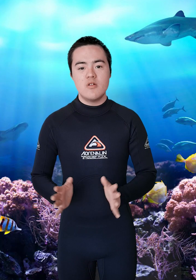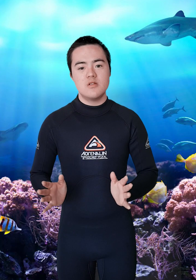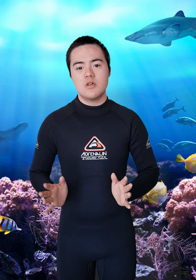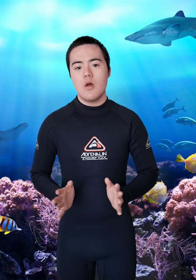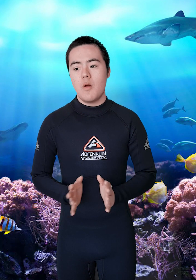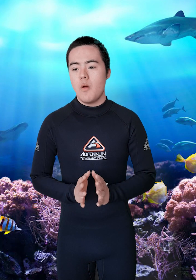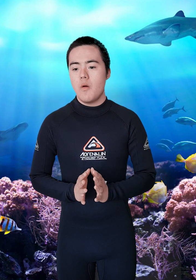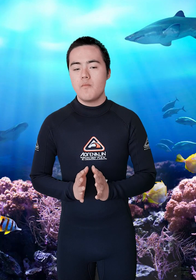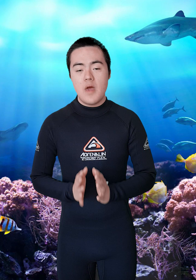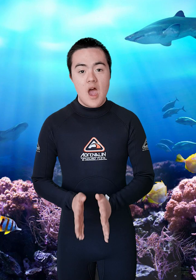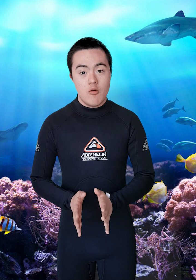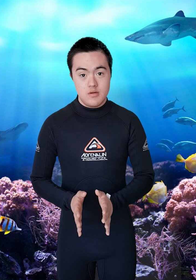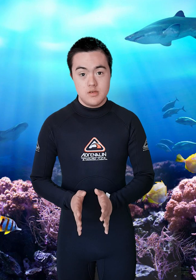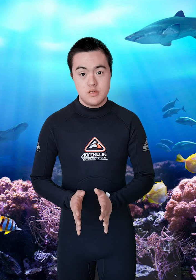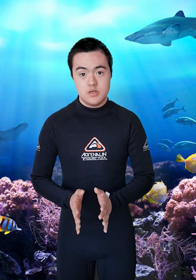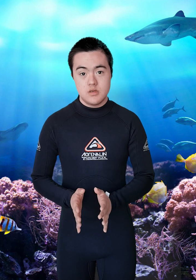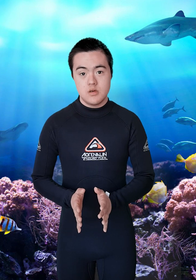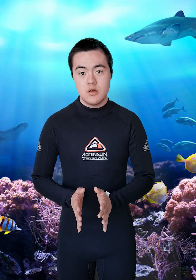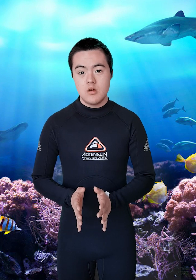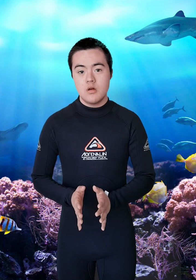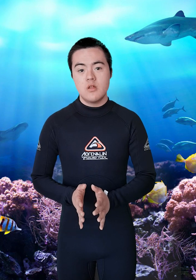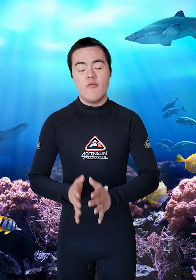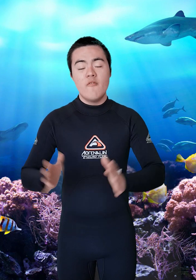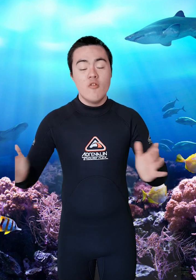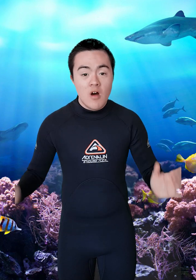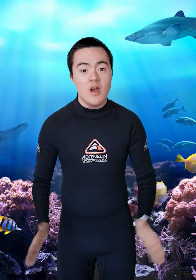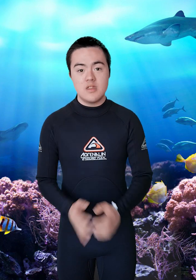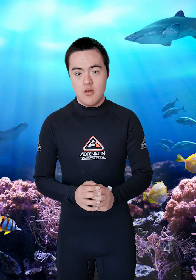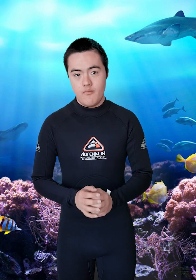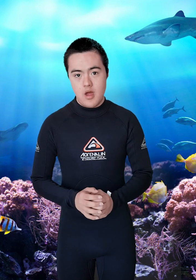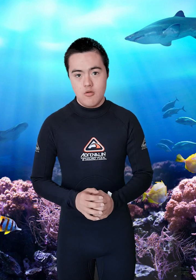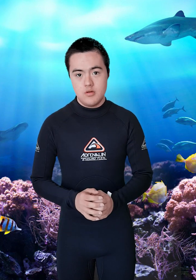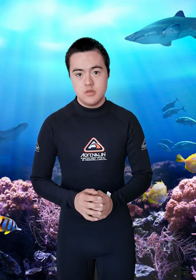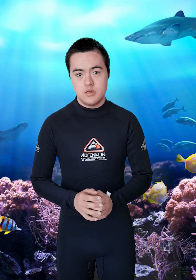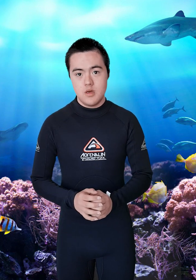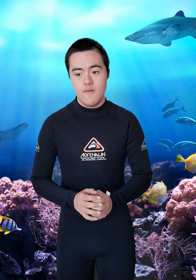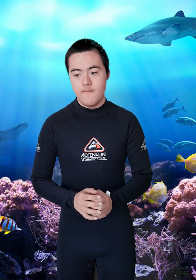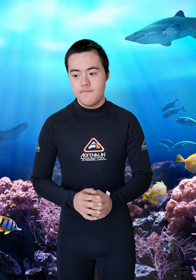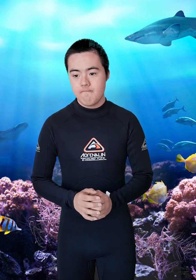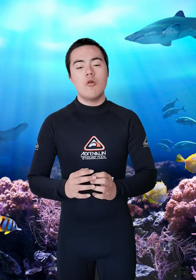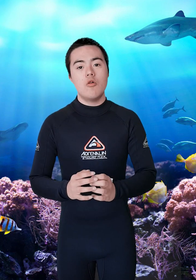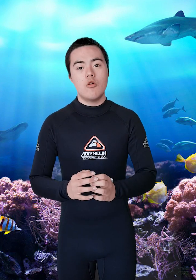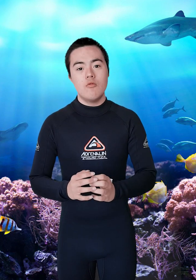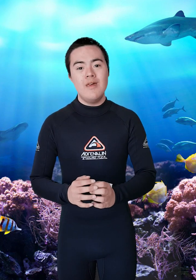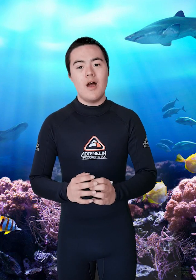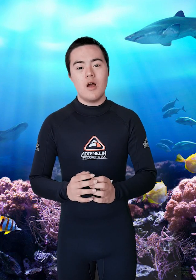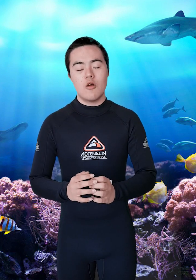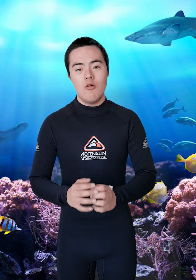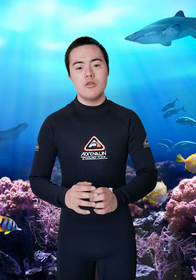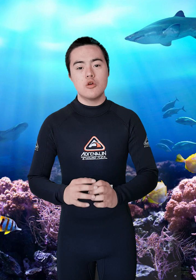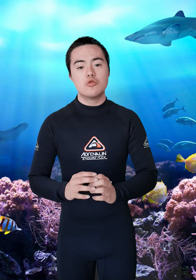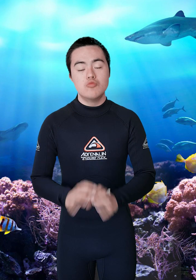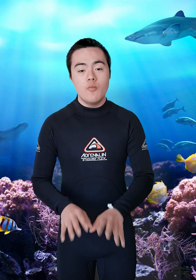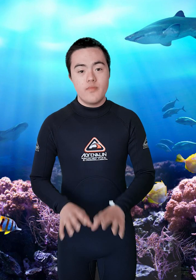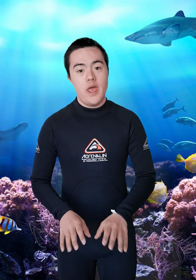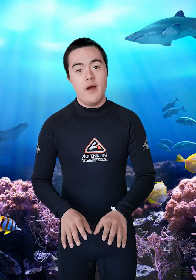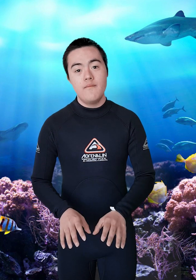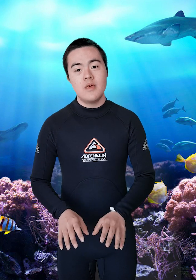different powers, different variety of powers. So we are going to group them